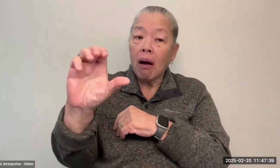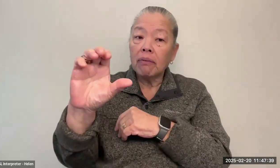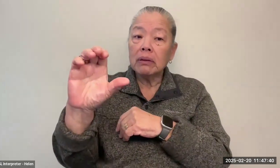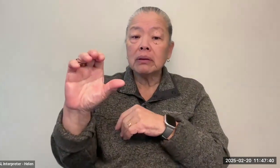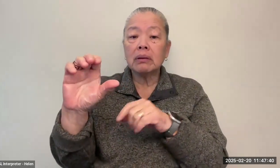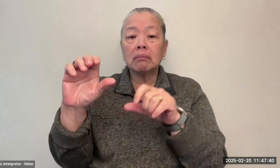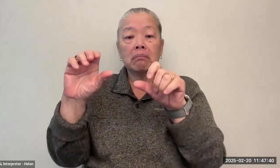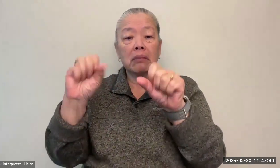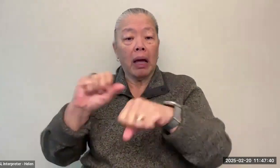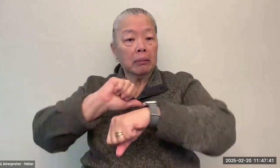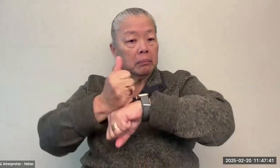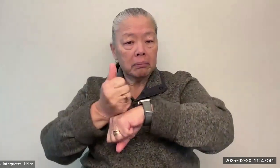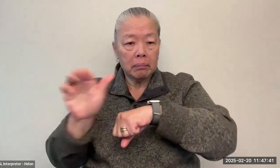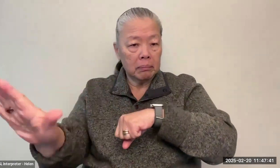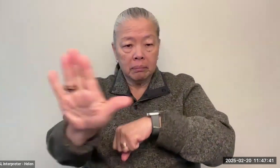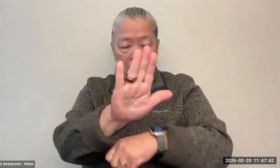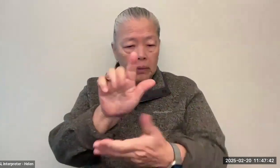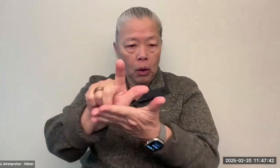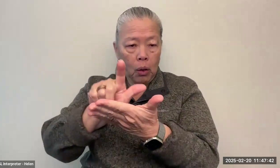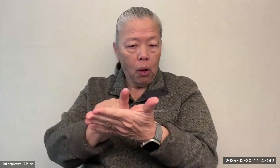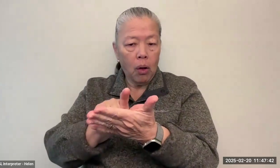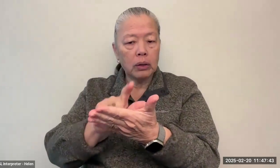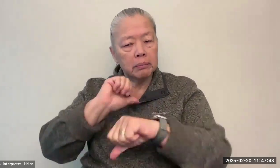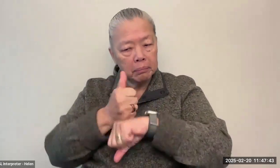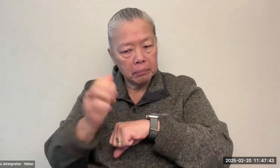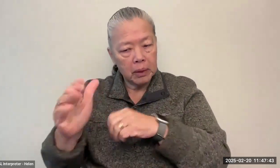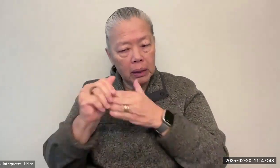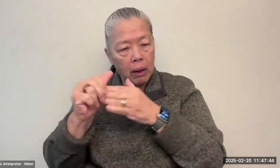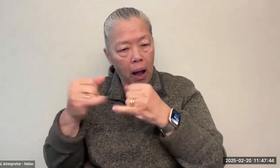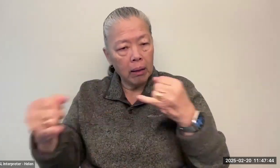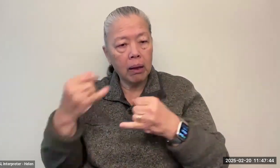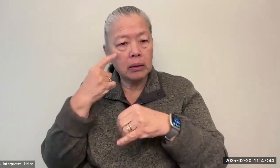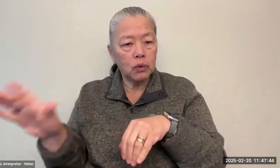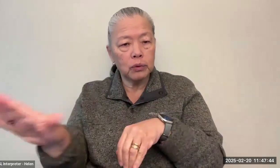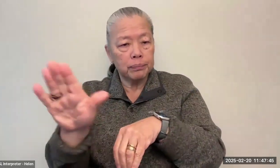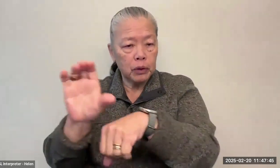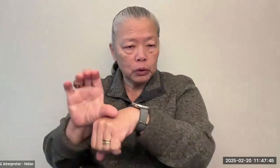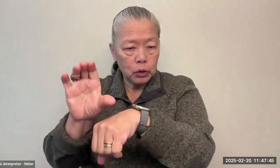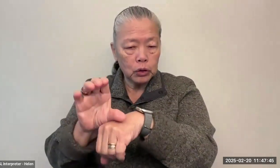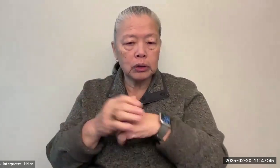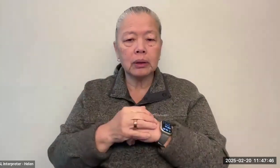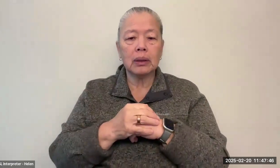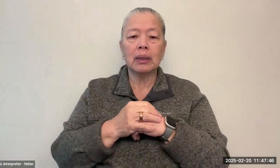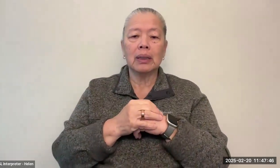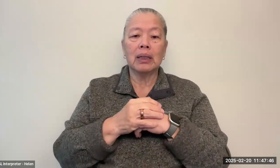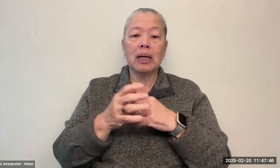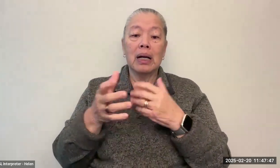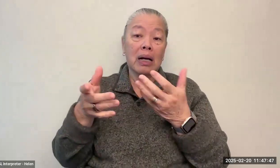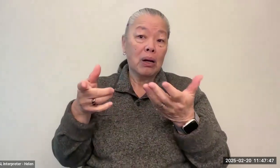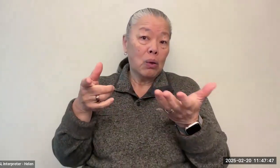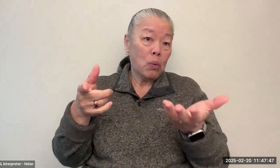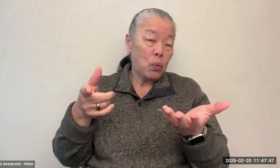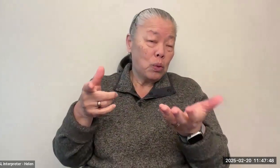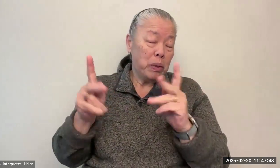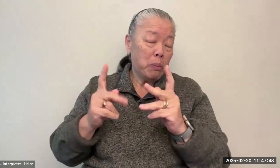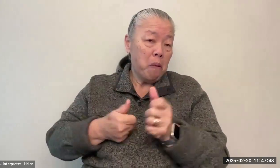ability to set that law, to set those guidelines for the church. How universally those are lived out